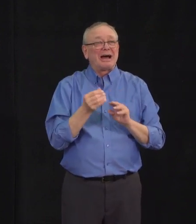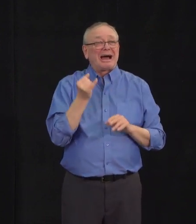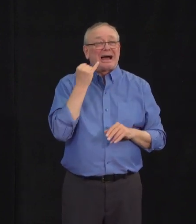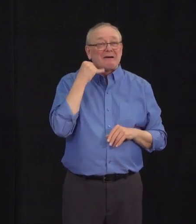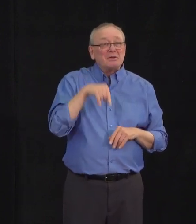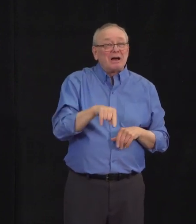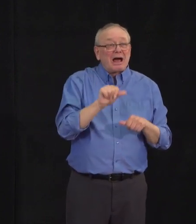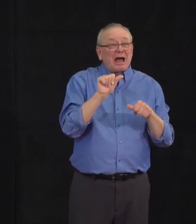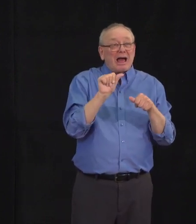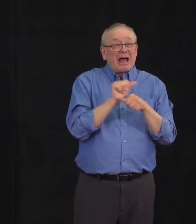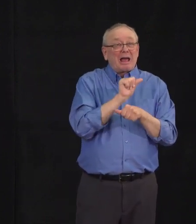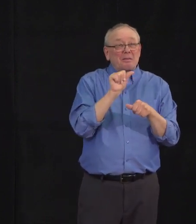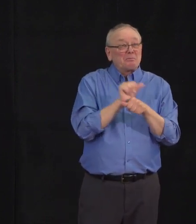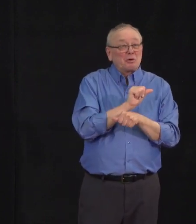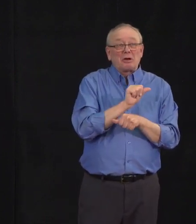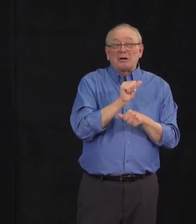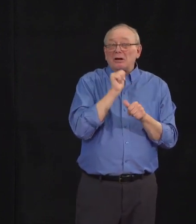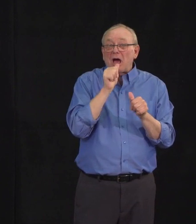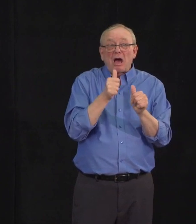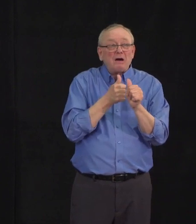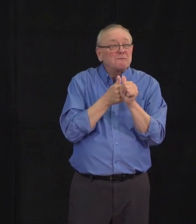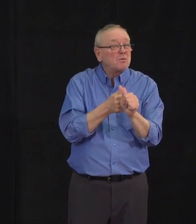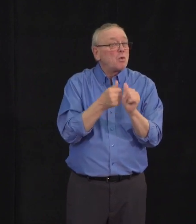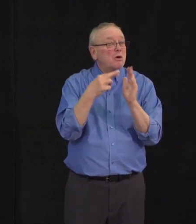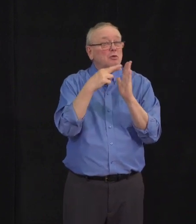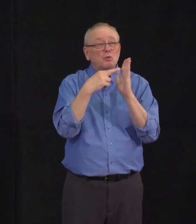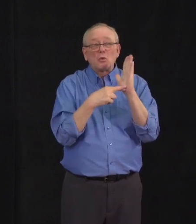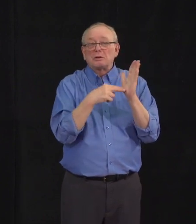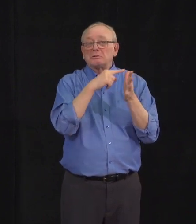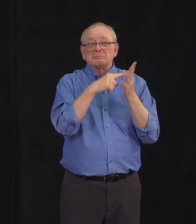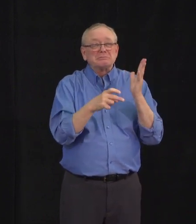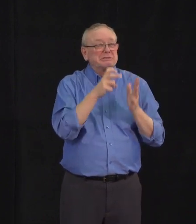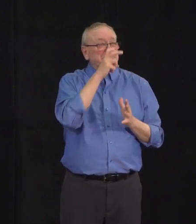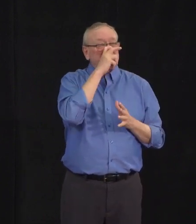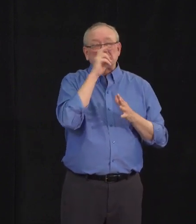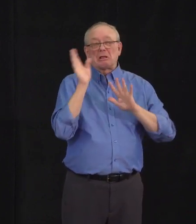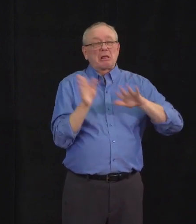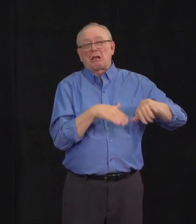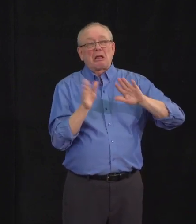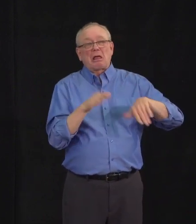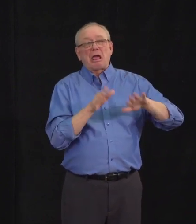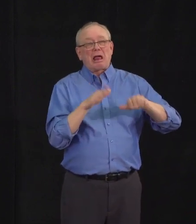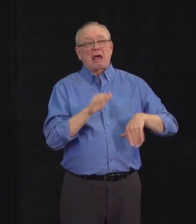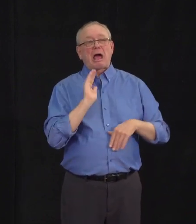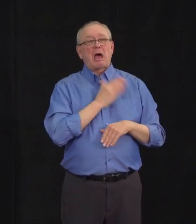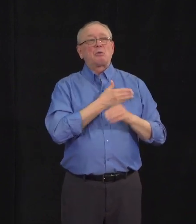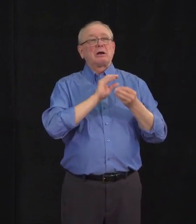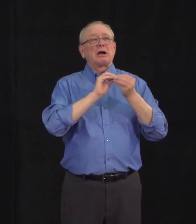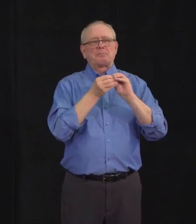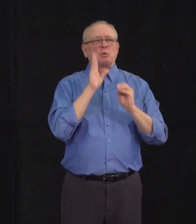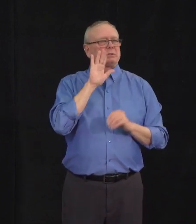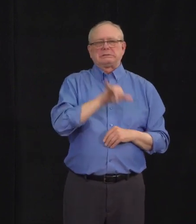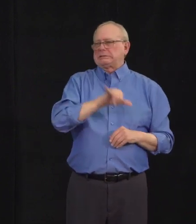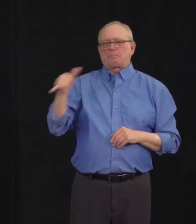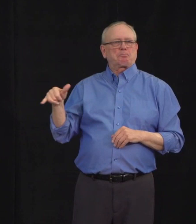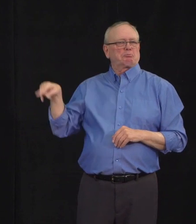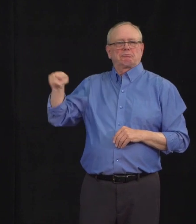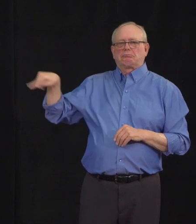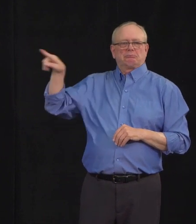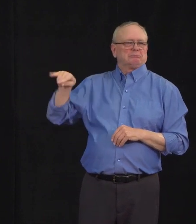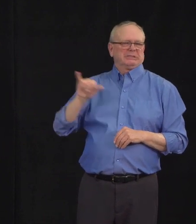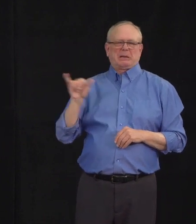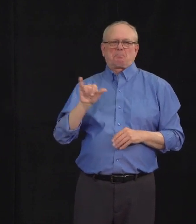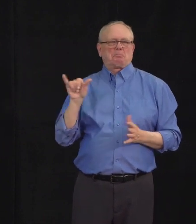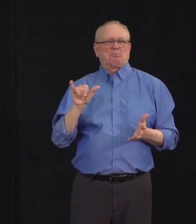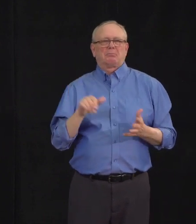that we predicted in our modeling. And so really the important thing for people to know is that what we've done together